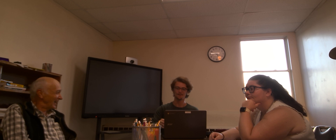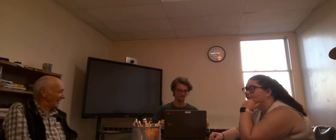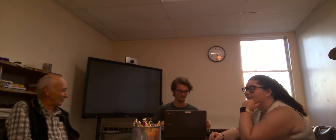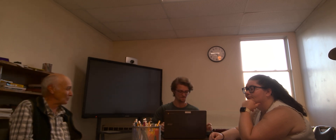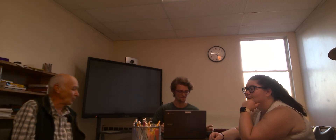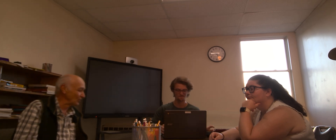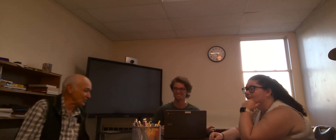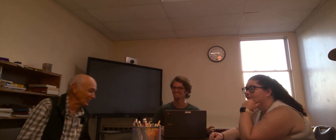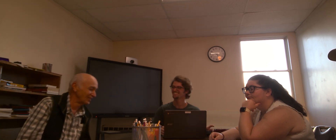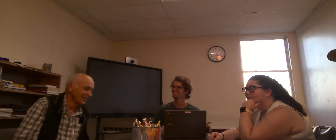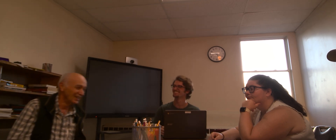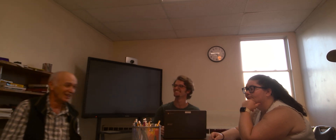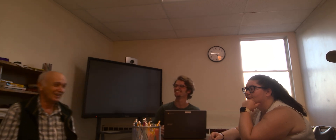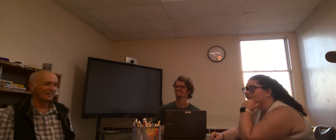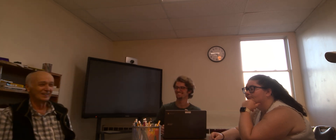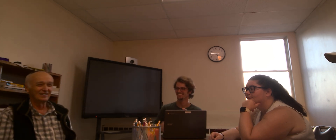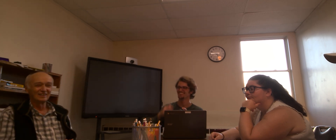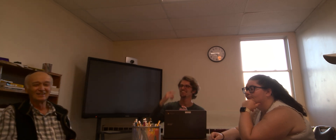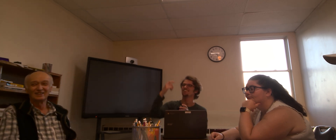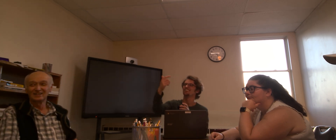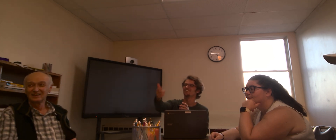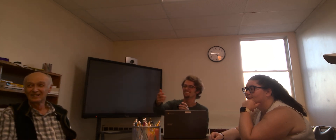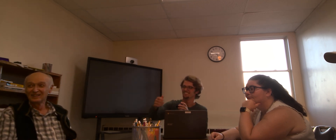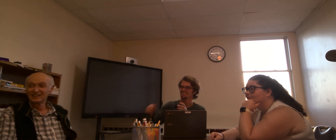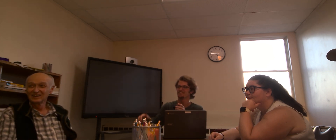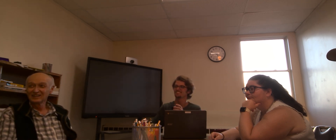It was That Polish. wouldn't be that hard. Over you.